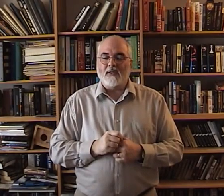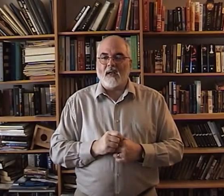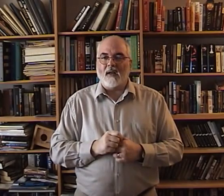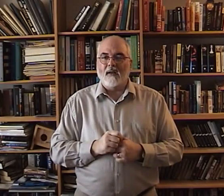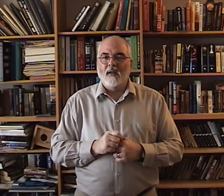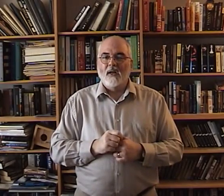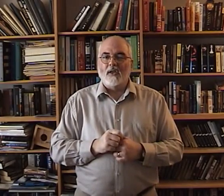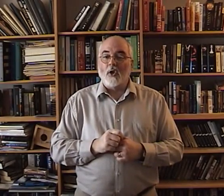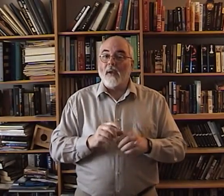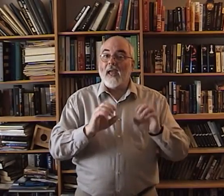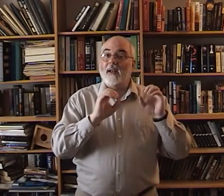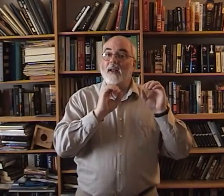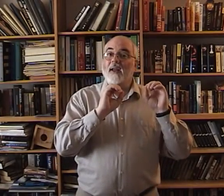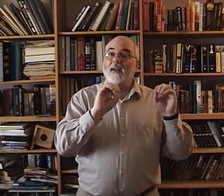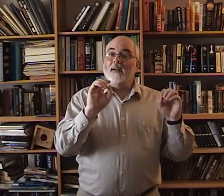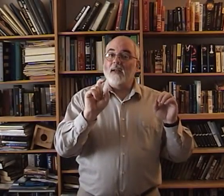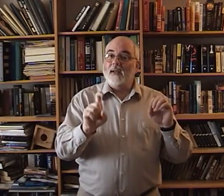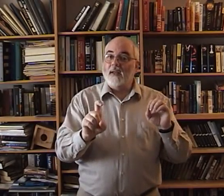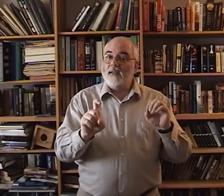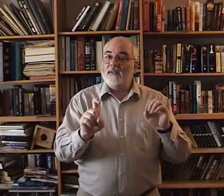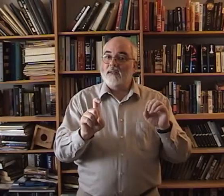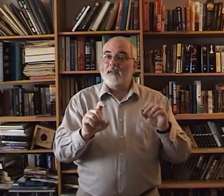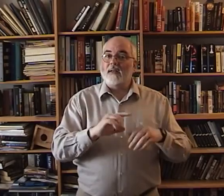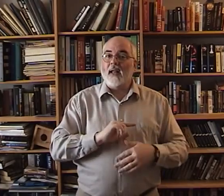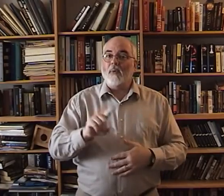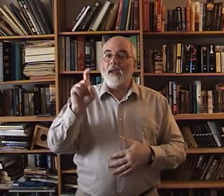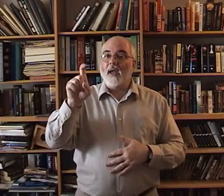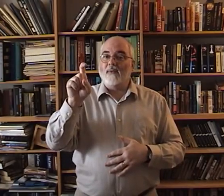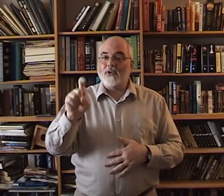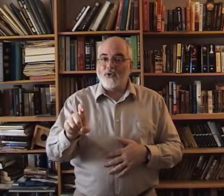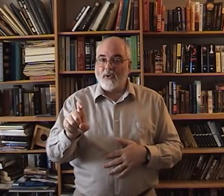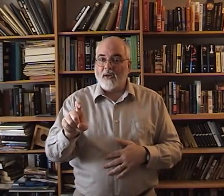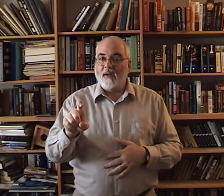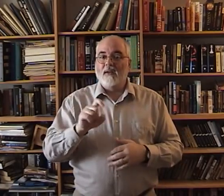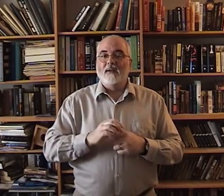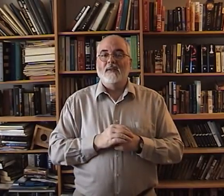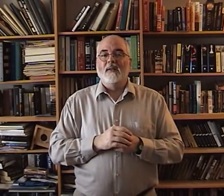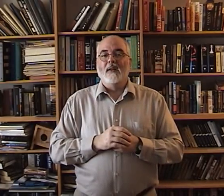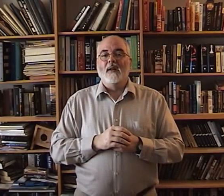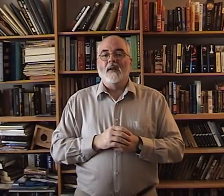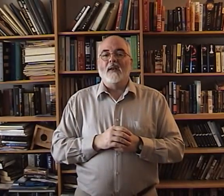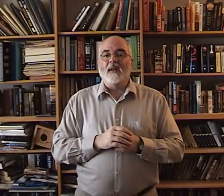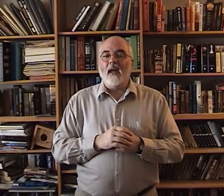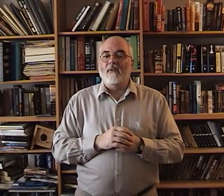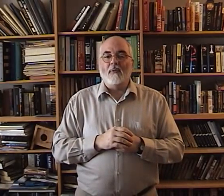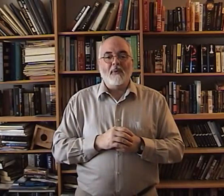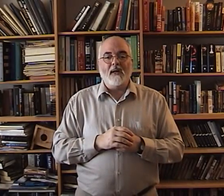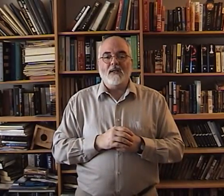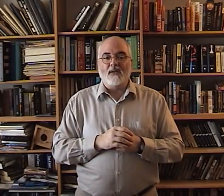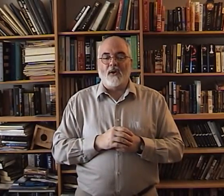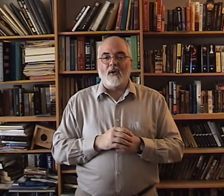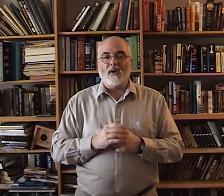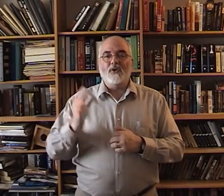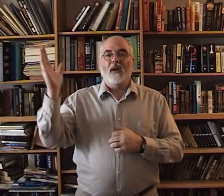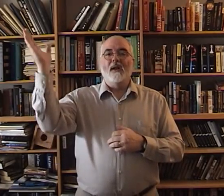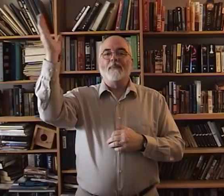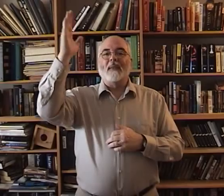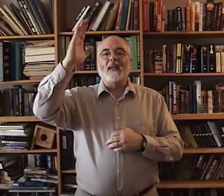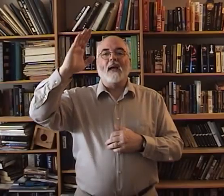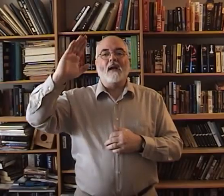sign. So we had needless, now we have should. Never be discouraged. kind of